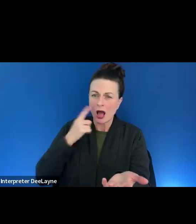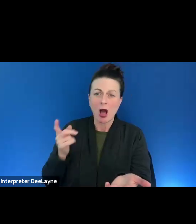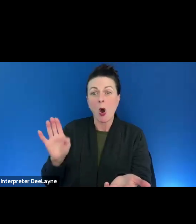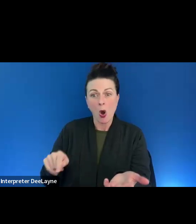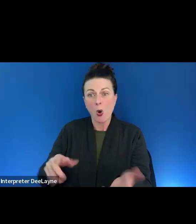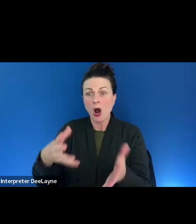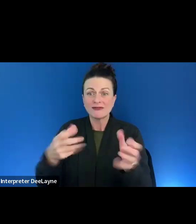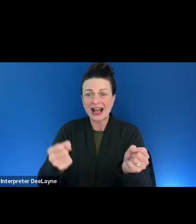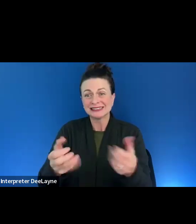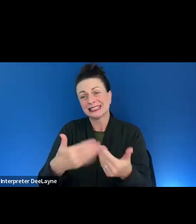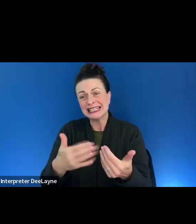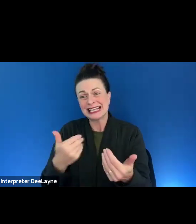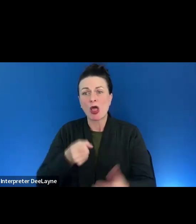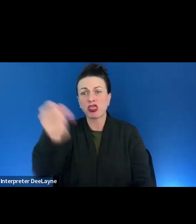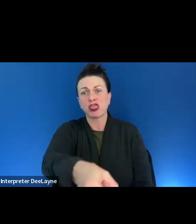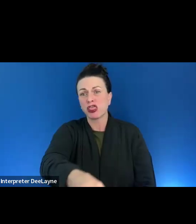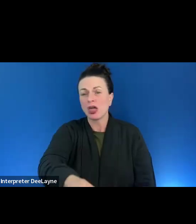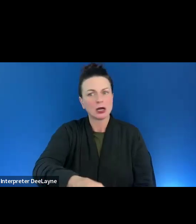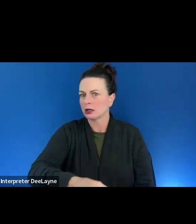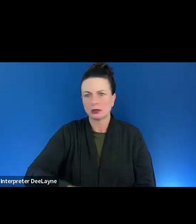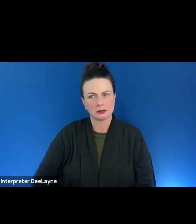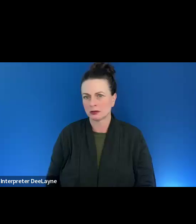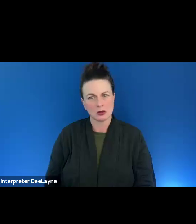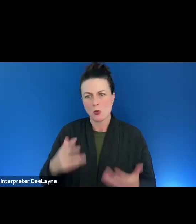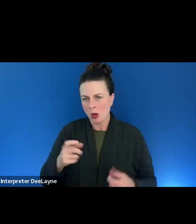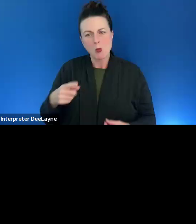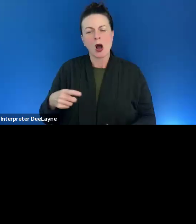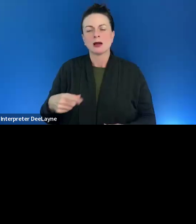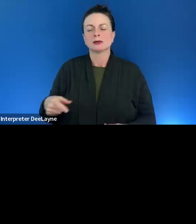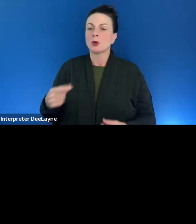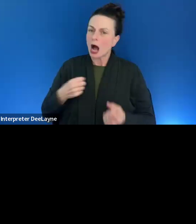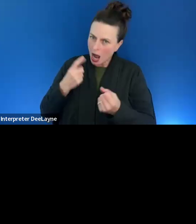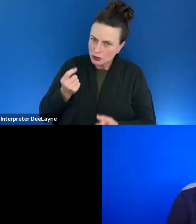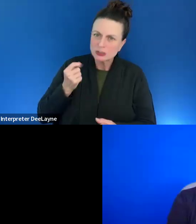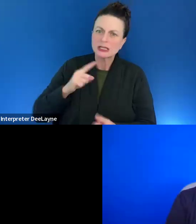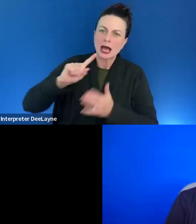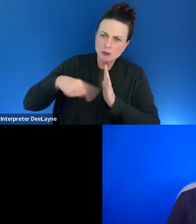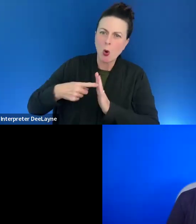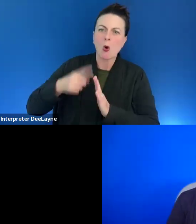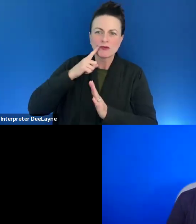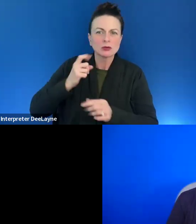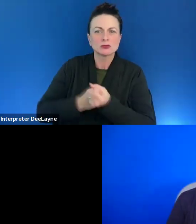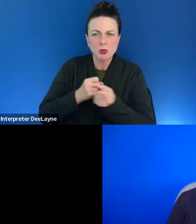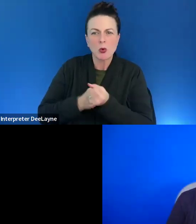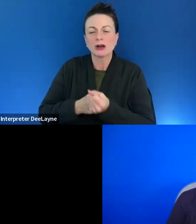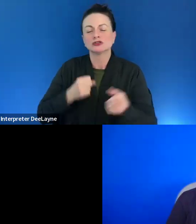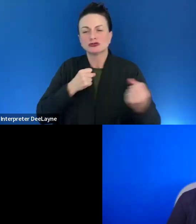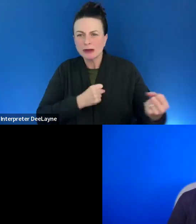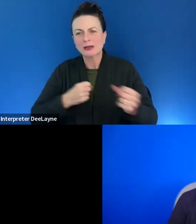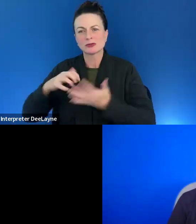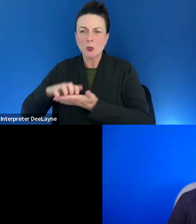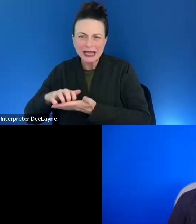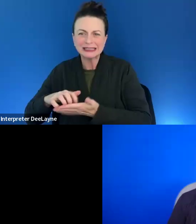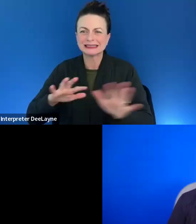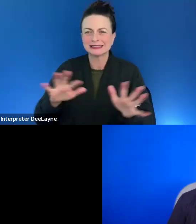that was quick and easy. That's what we don't want. We want to make sure that we're understanding those that we're supporting, that we're really understanding where their strengths, their